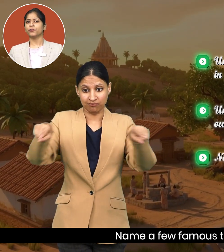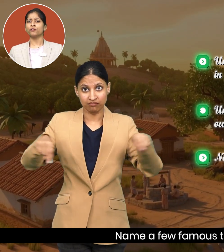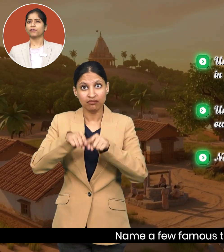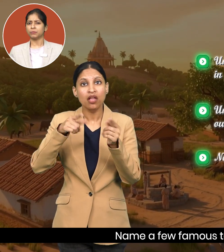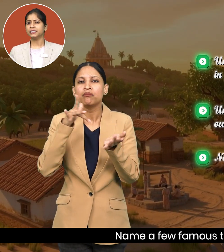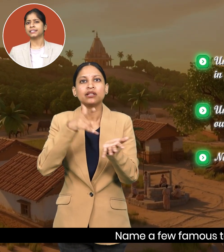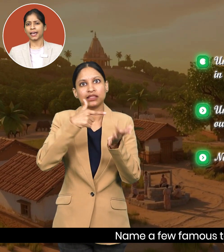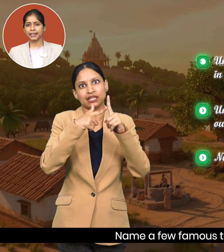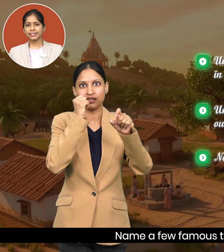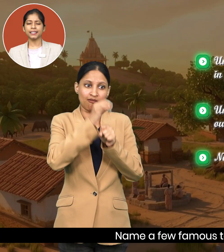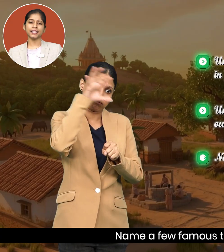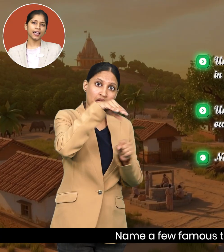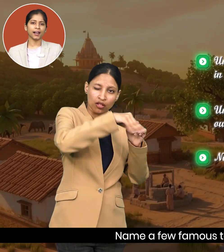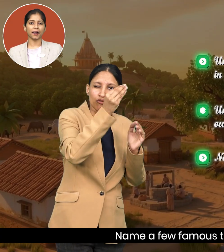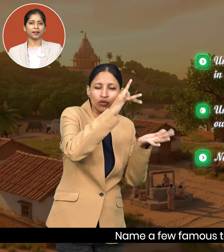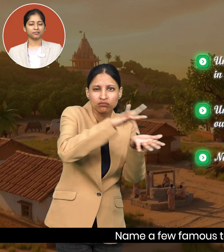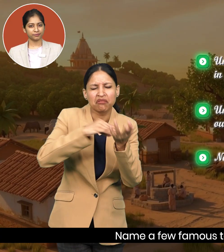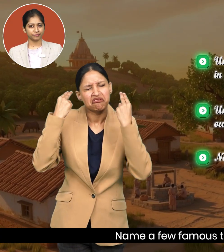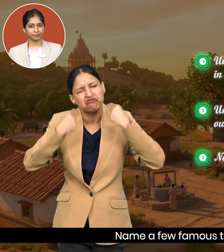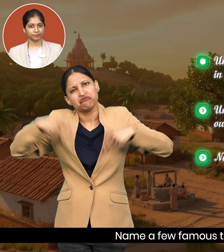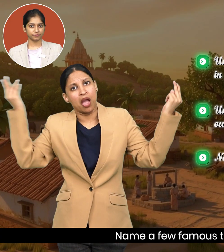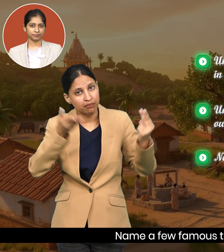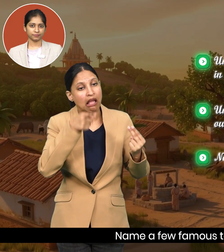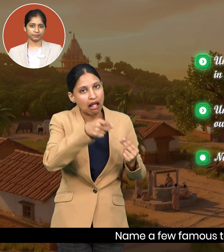Name a few famous tanks in Telangana.